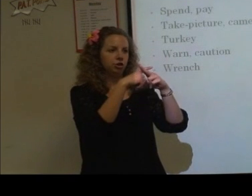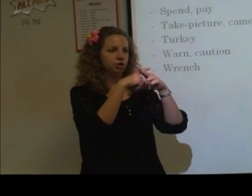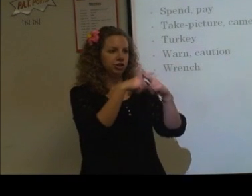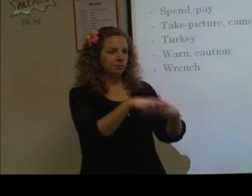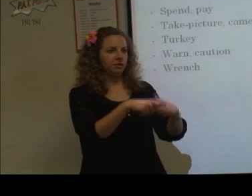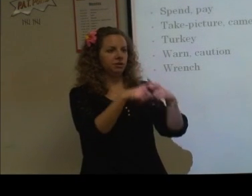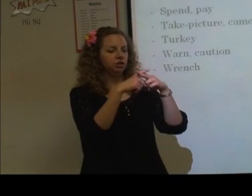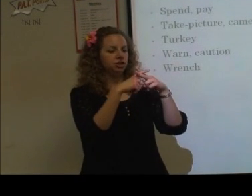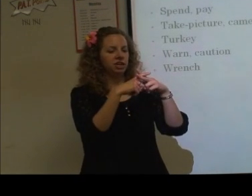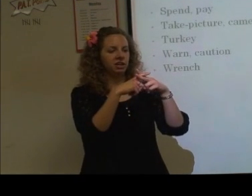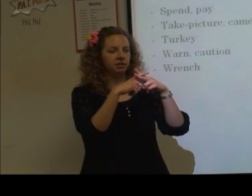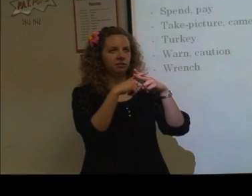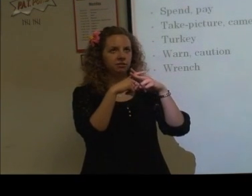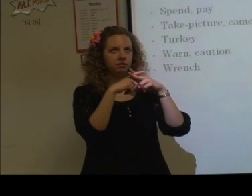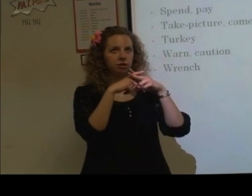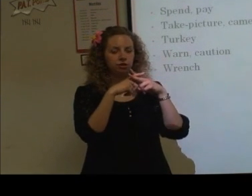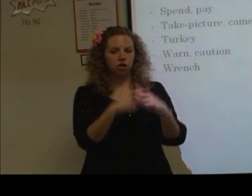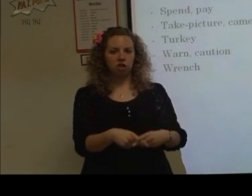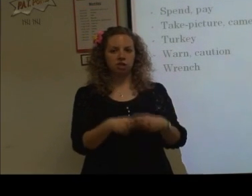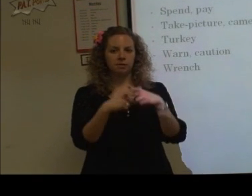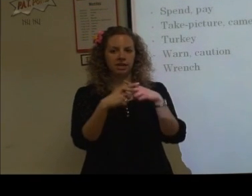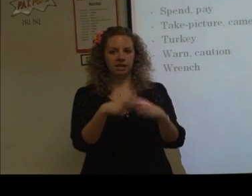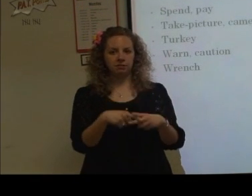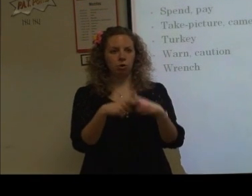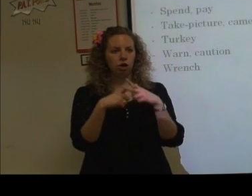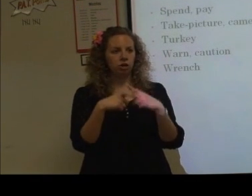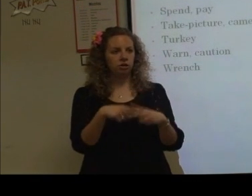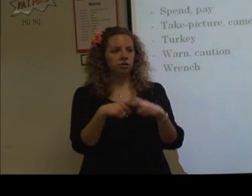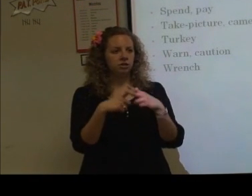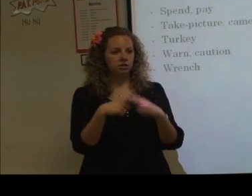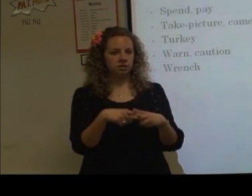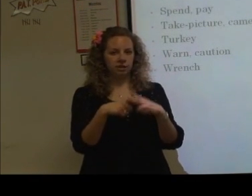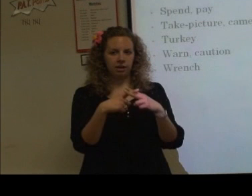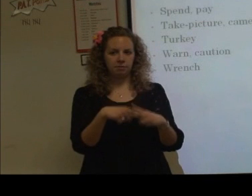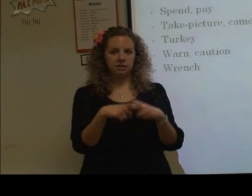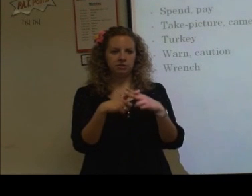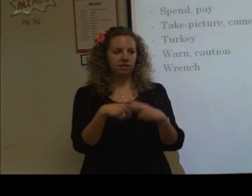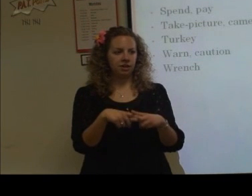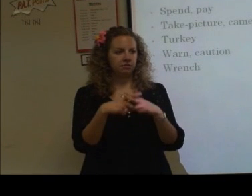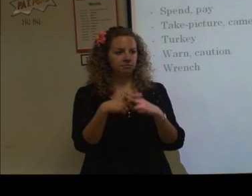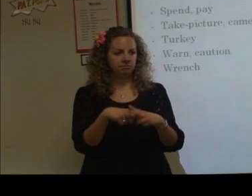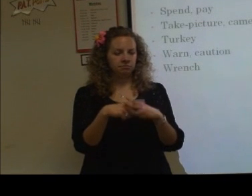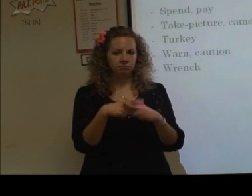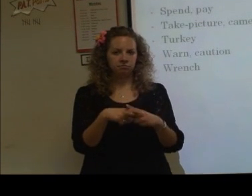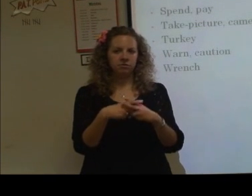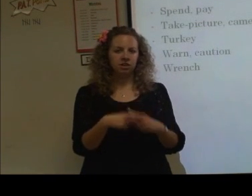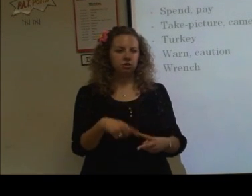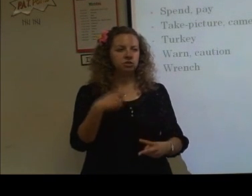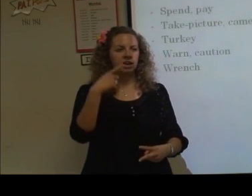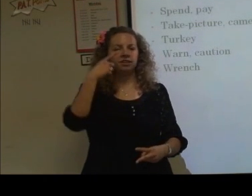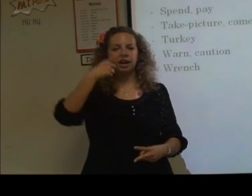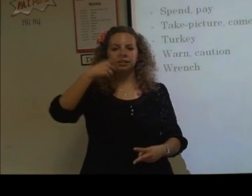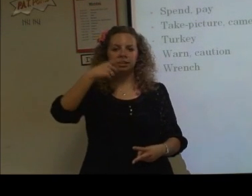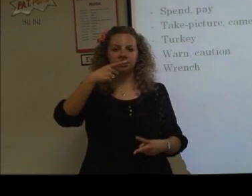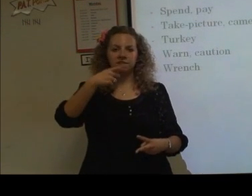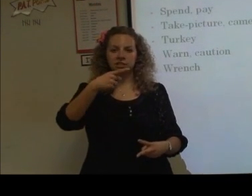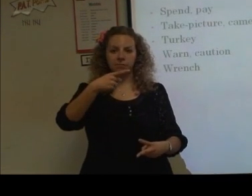you're shaking your non-dominant hand more. Up and down like that. So it's kind of the idea like this is the